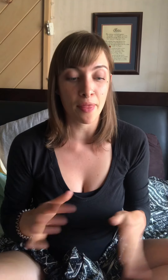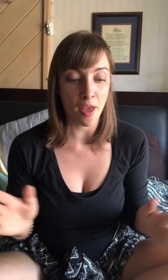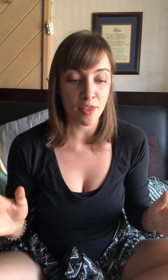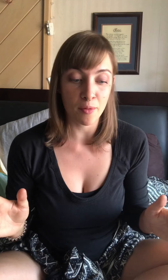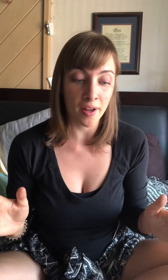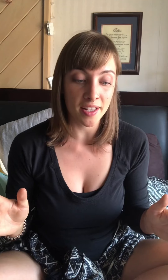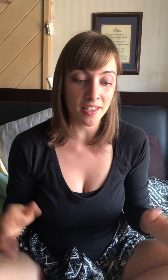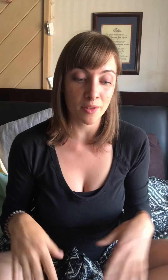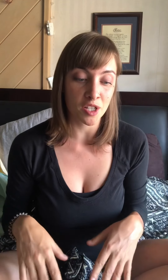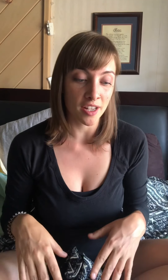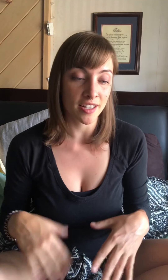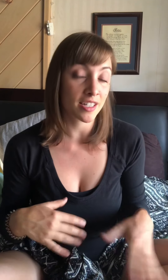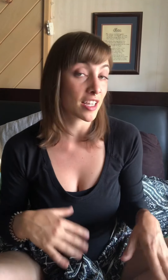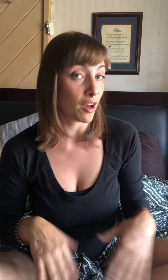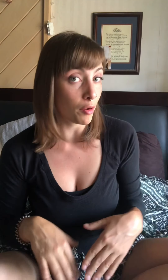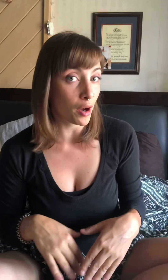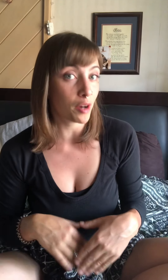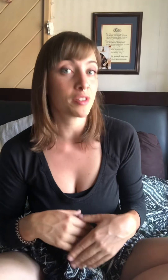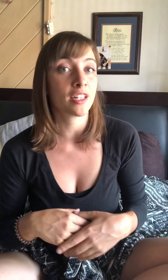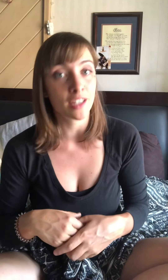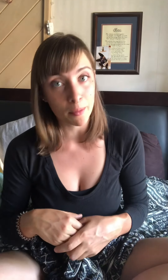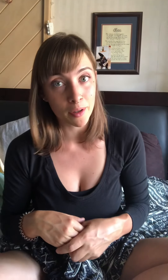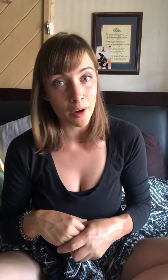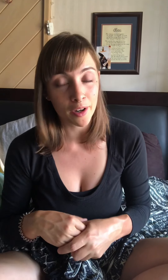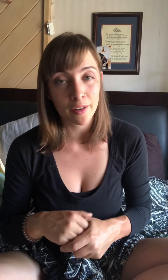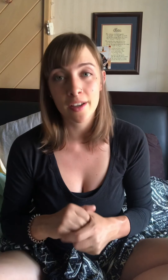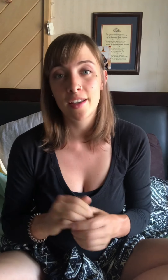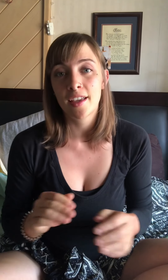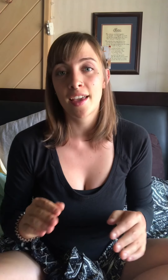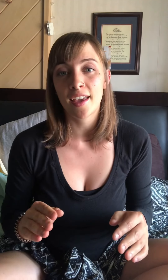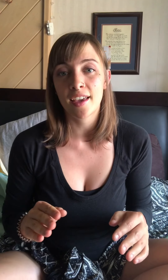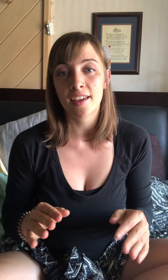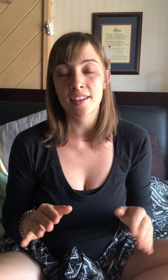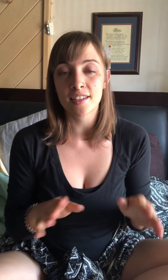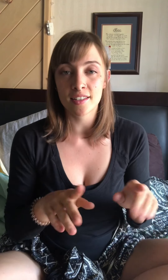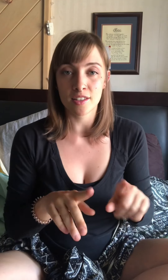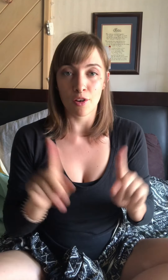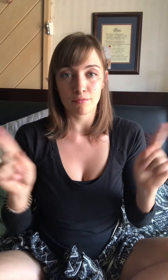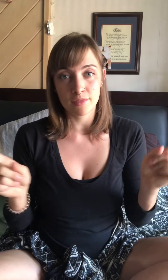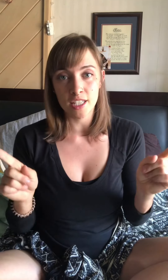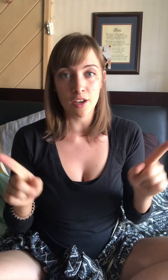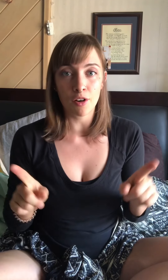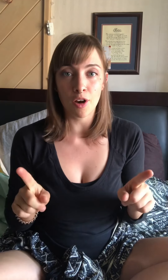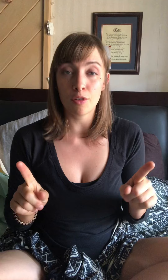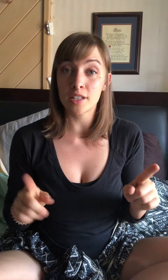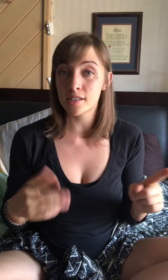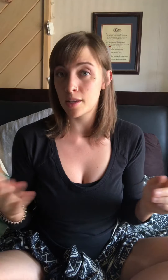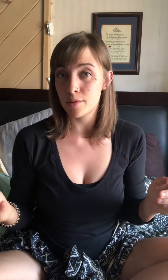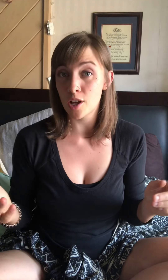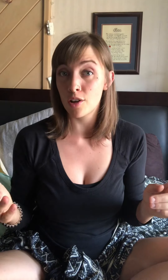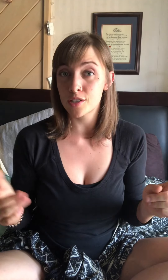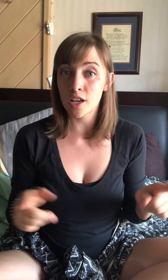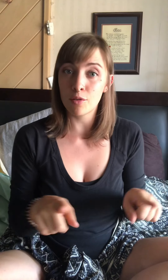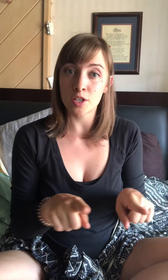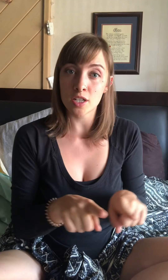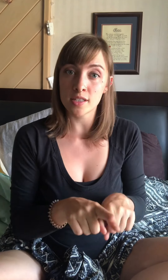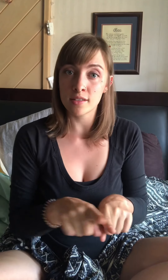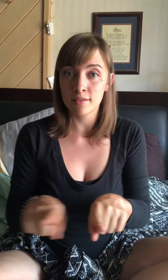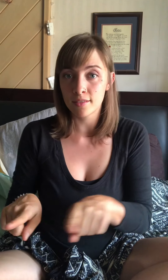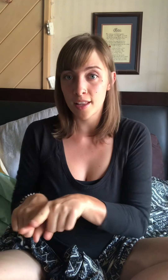other ones, which is T-O-O, T-W-O, and so T-O-O is the same as also, which is like